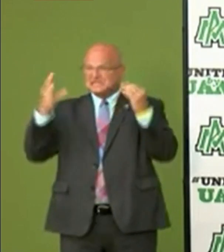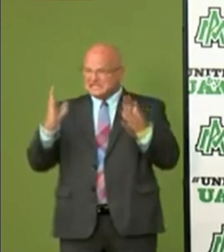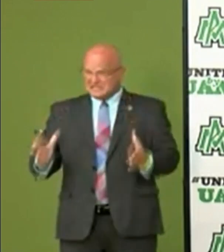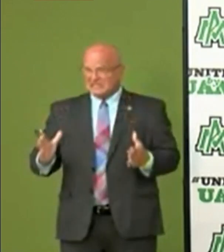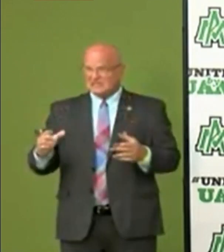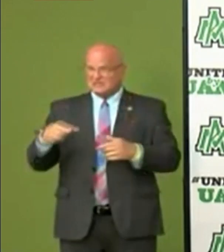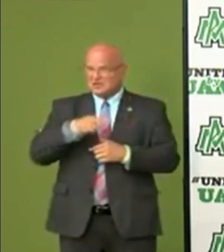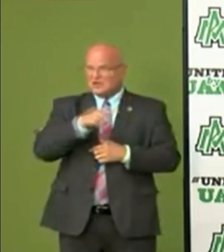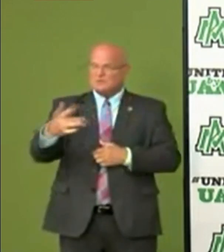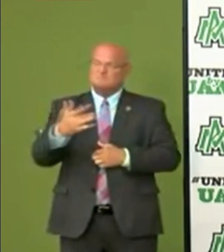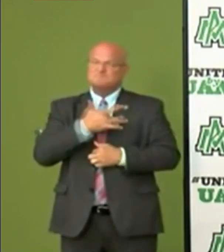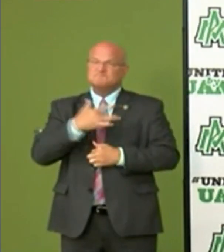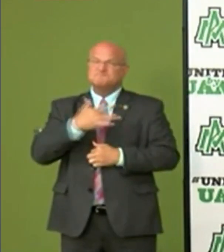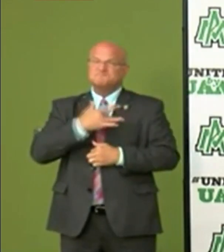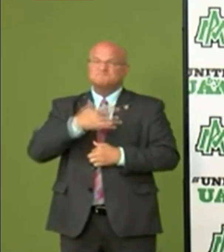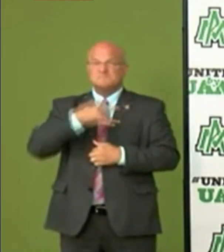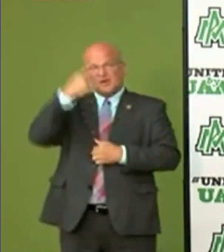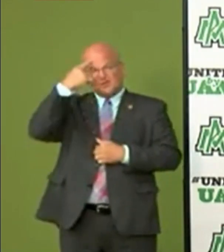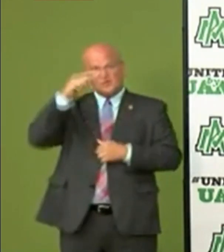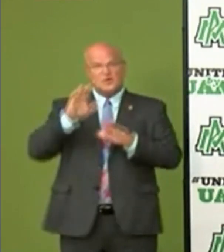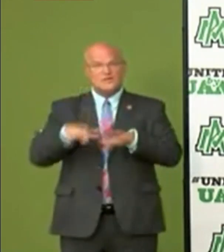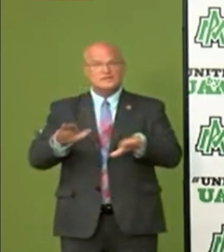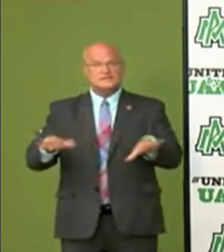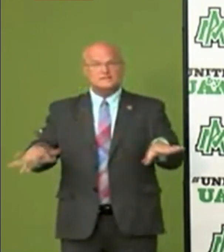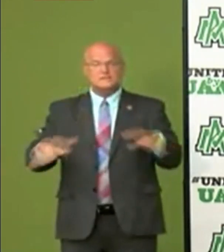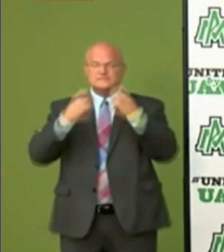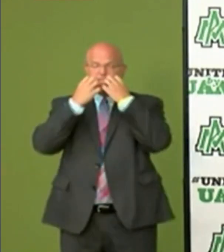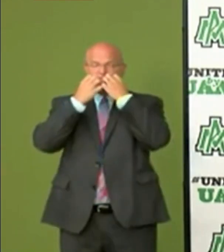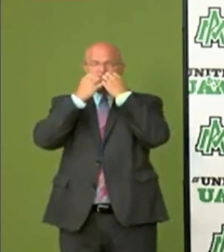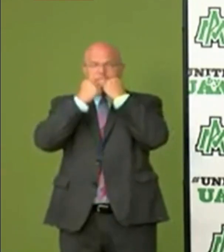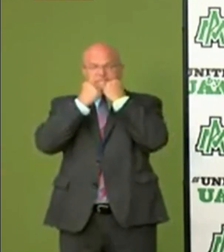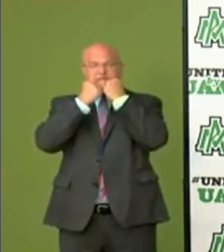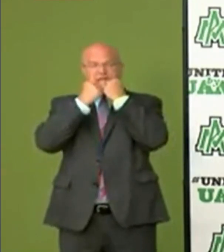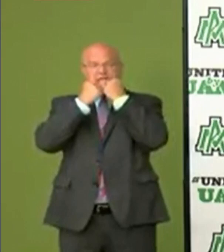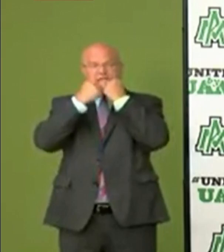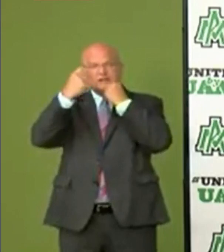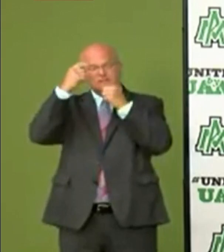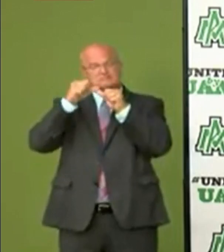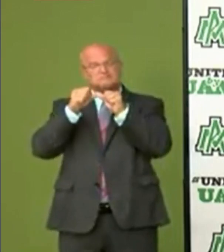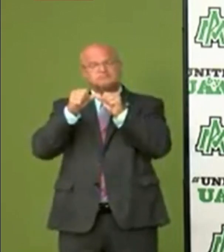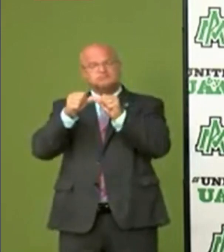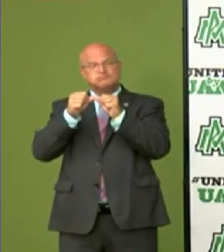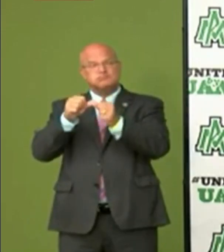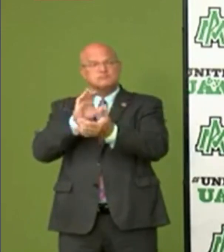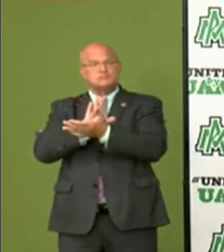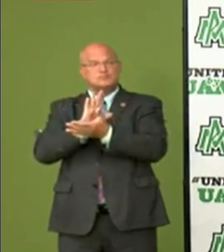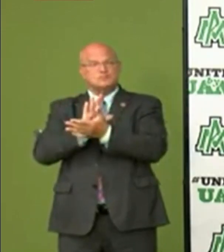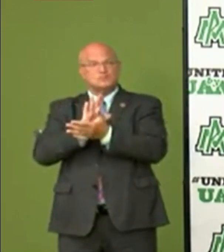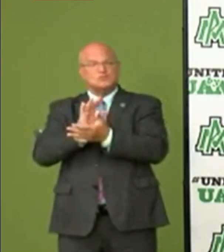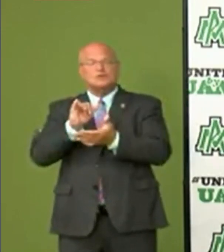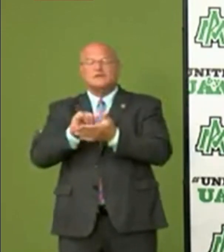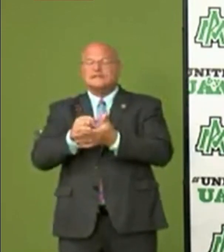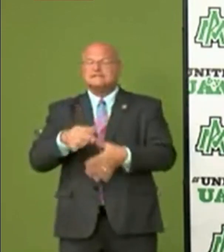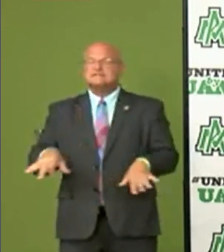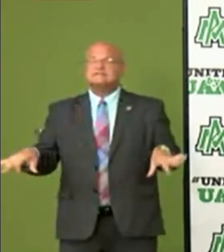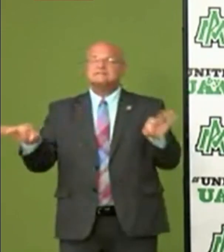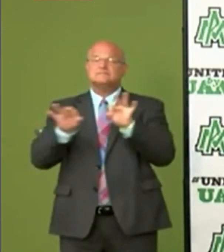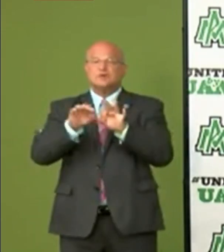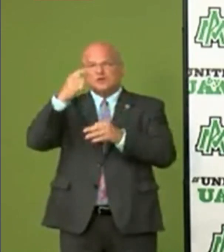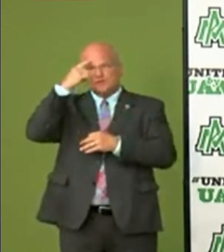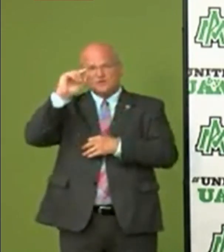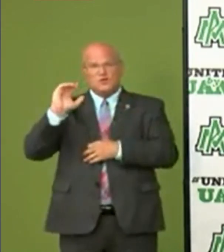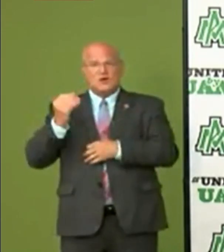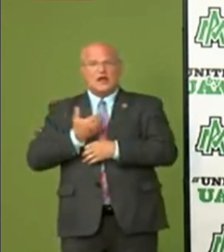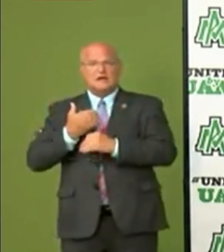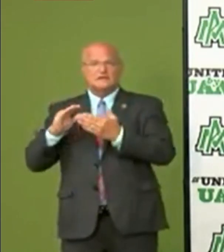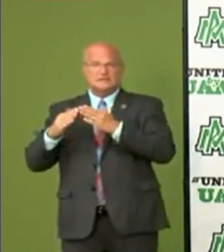their heart for the children, and a passion for continuing school this year that is so important to